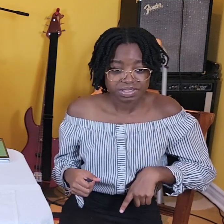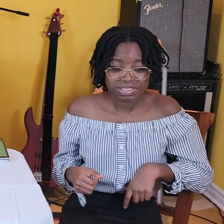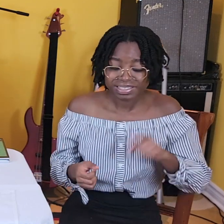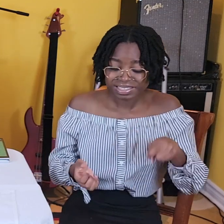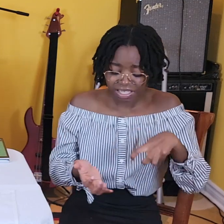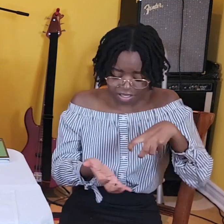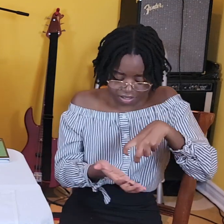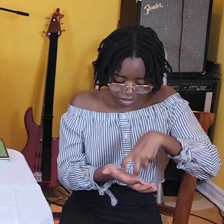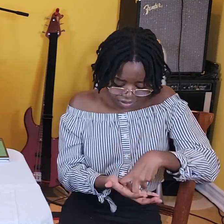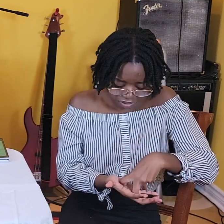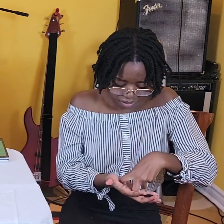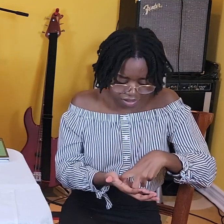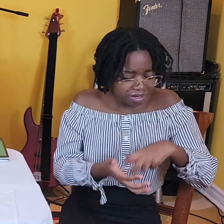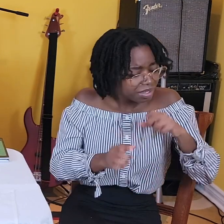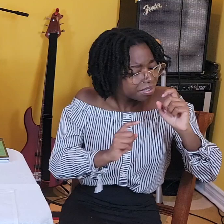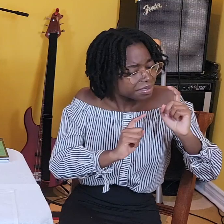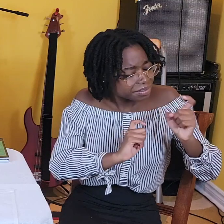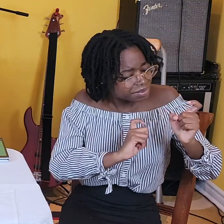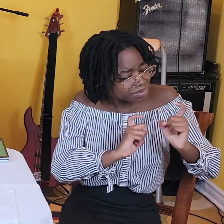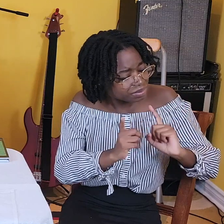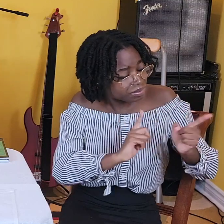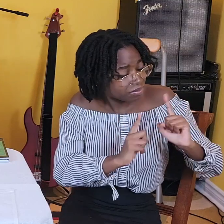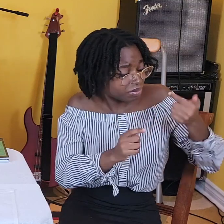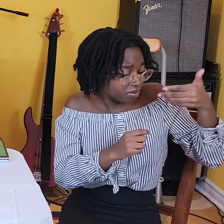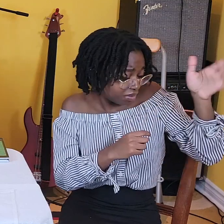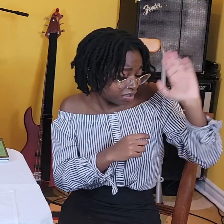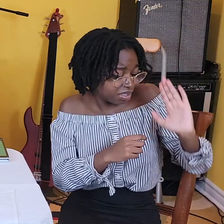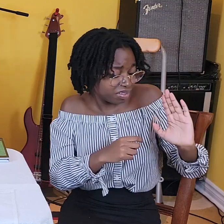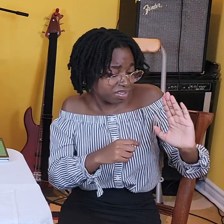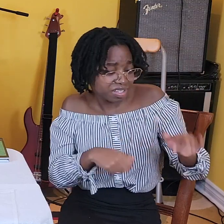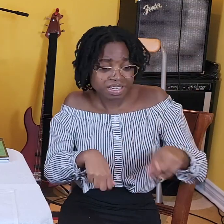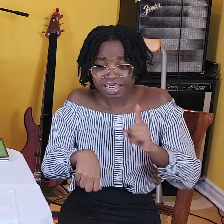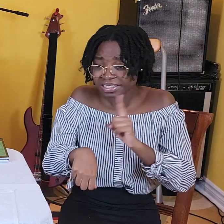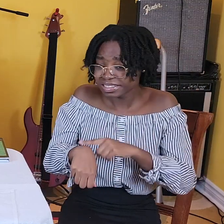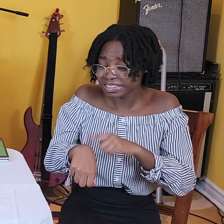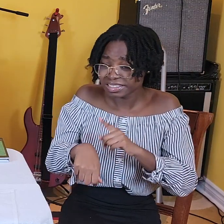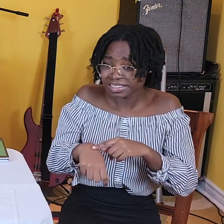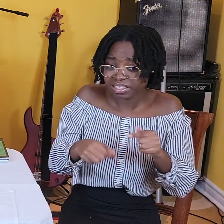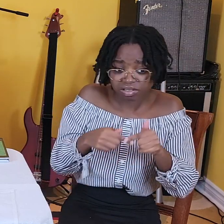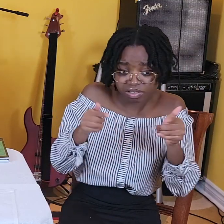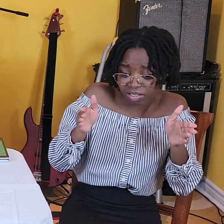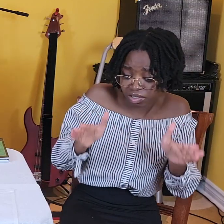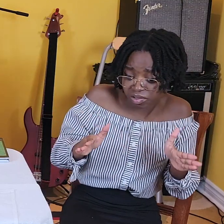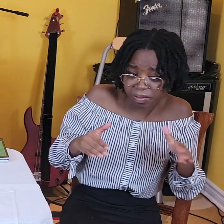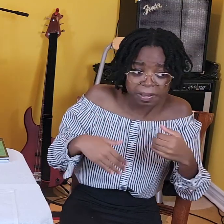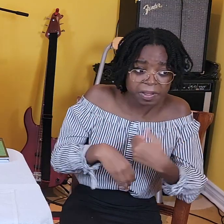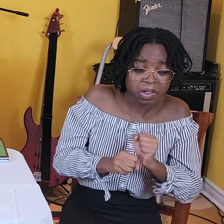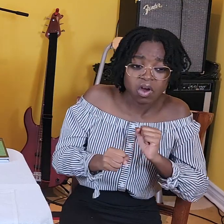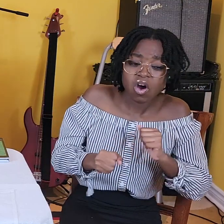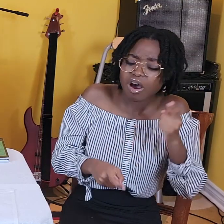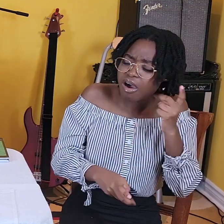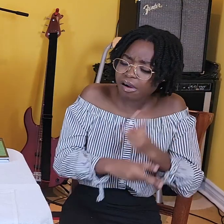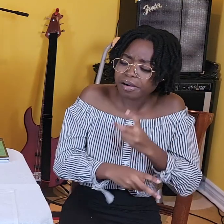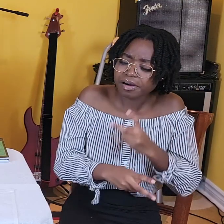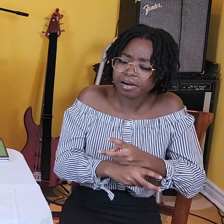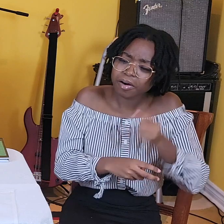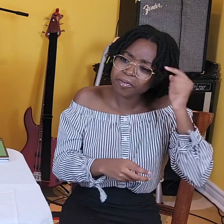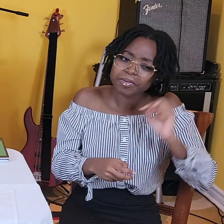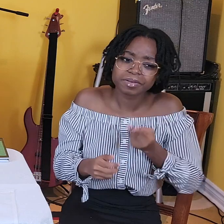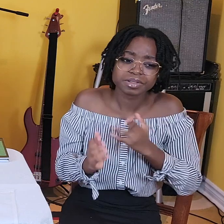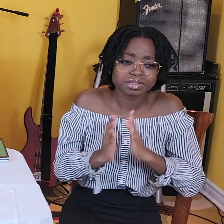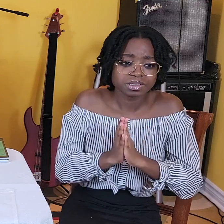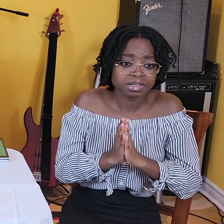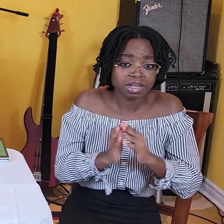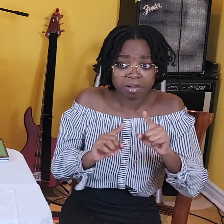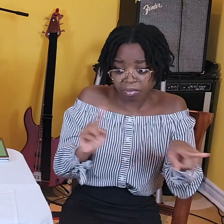on our knees to talk to God, that is when the enemy also makes it so difficult for us to pray. But you know what? We're learning from